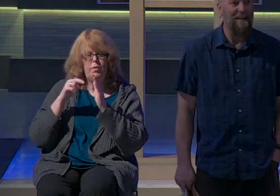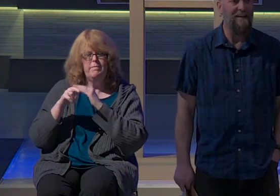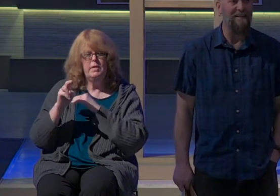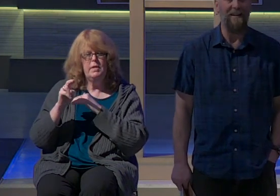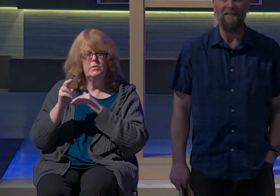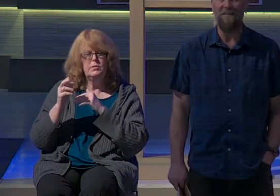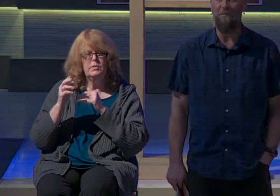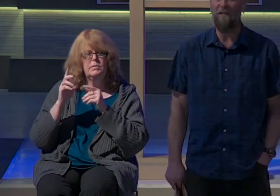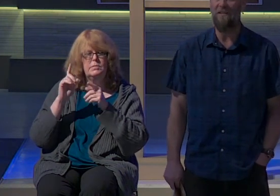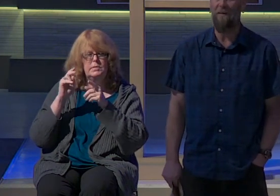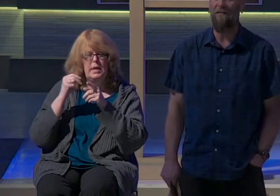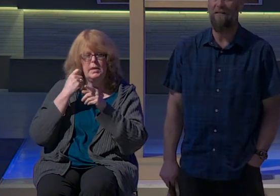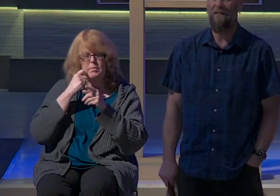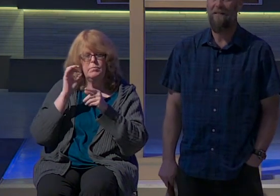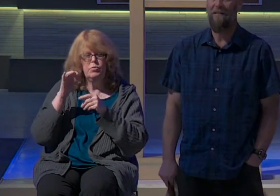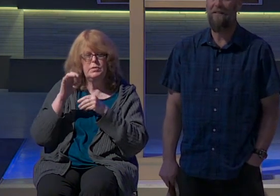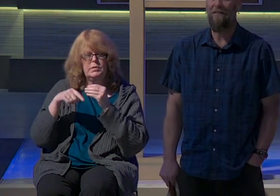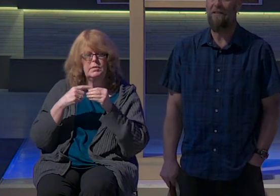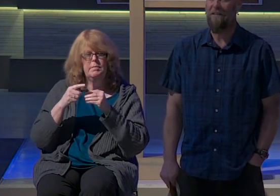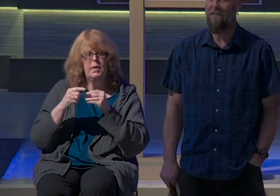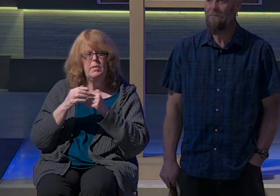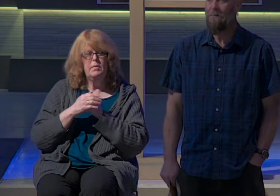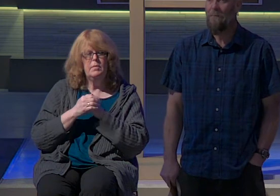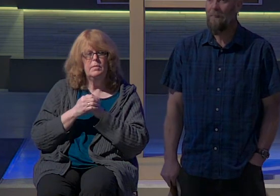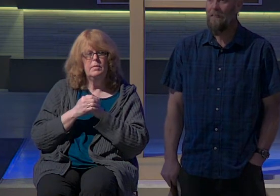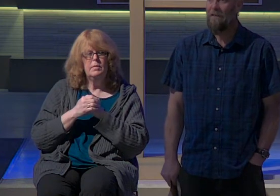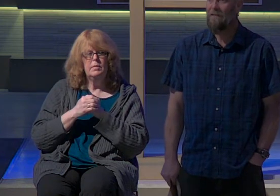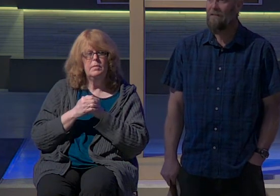that, again, Dan just preached about. That, look,